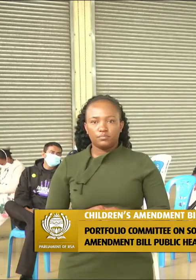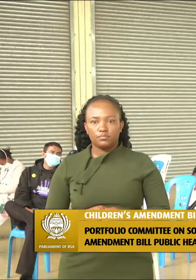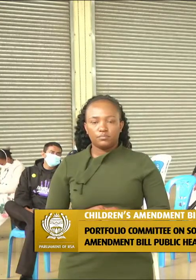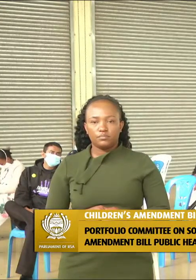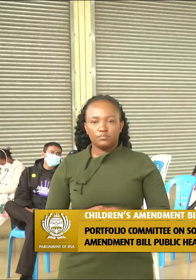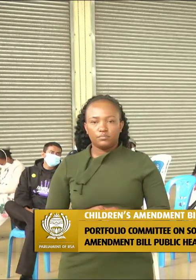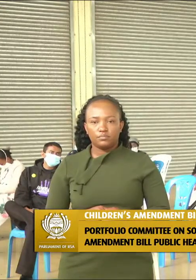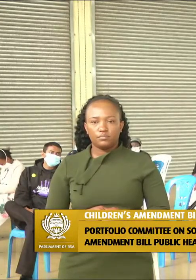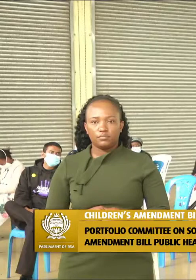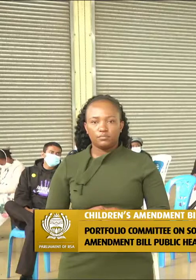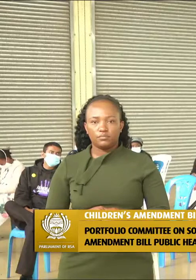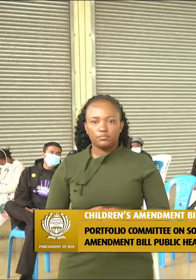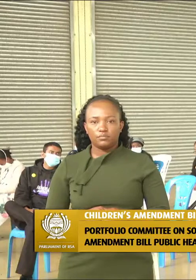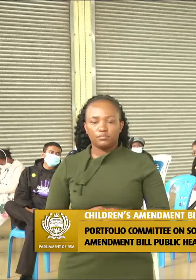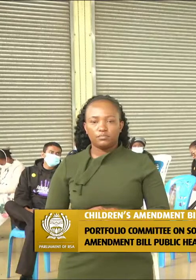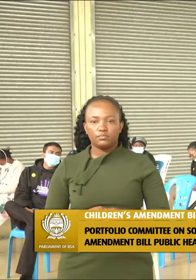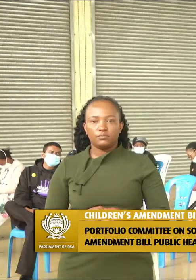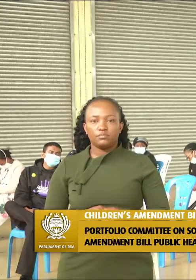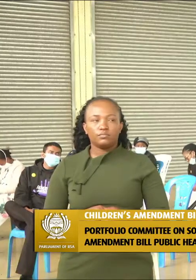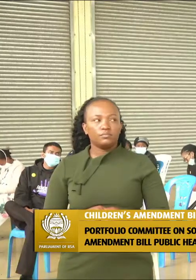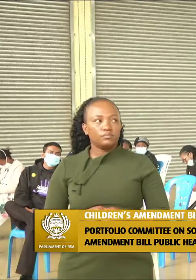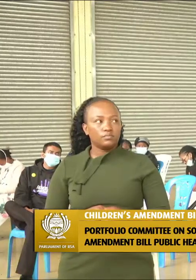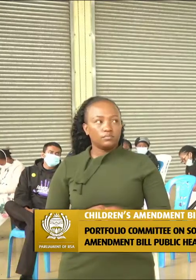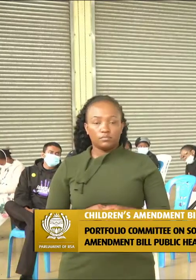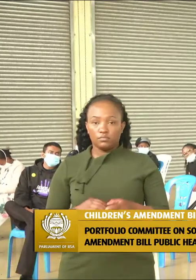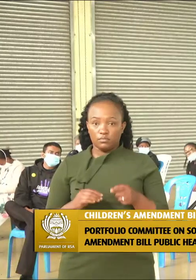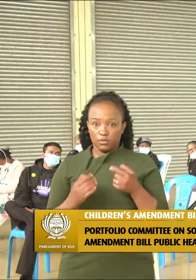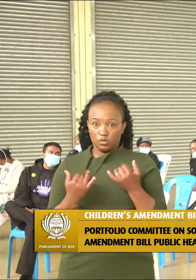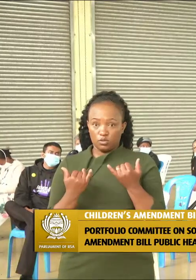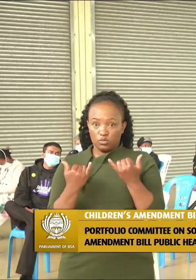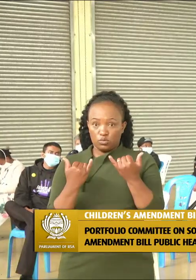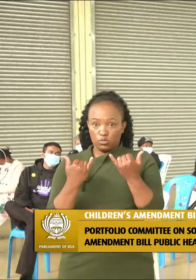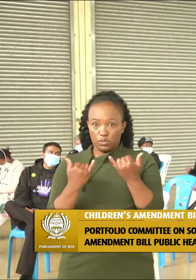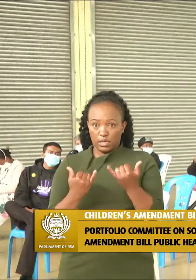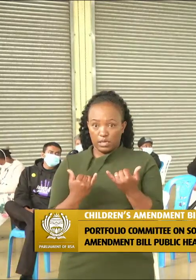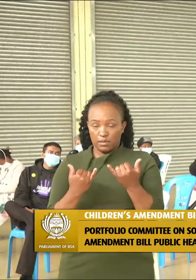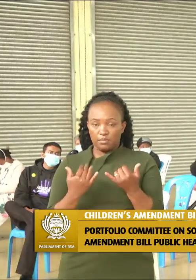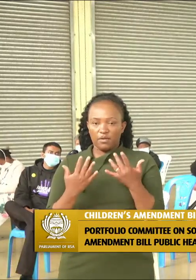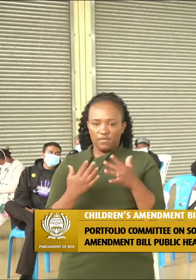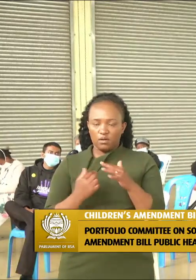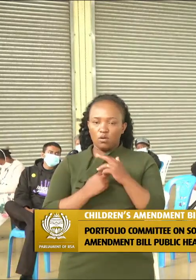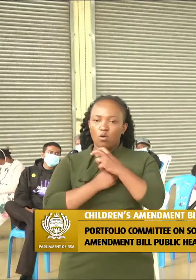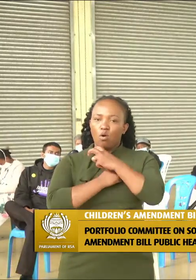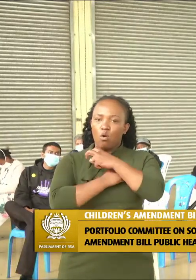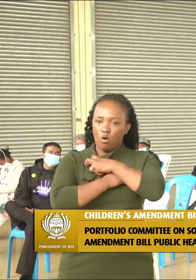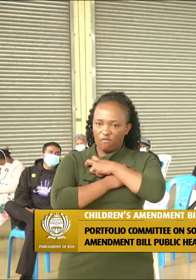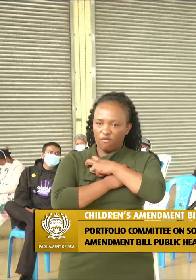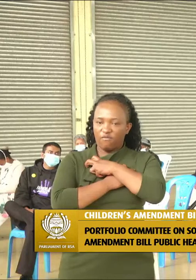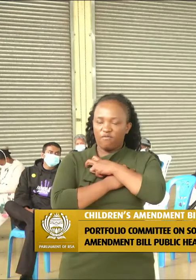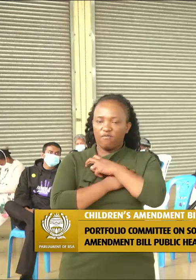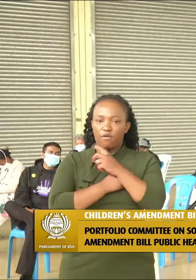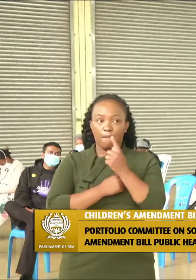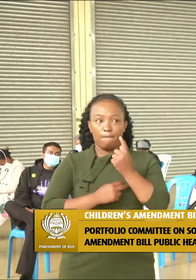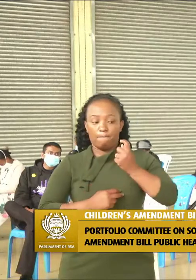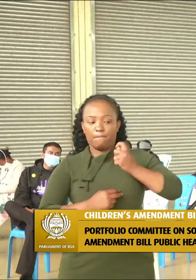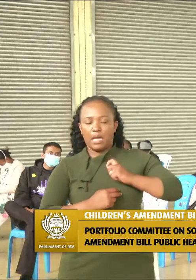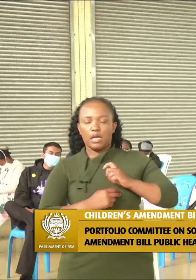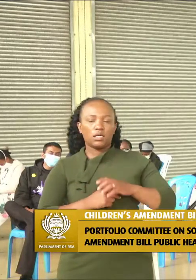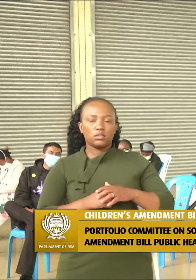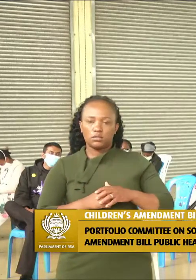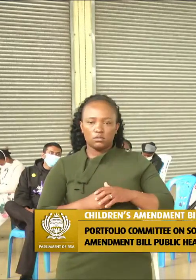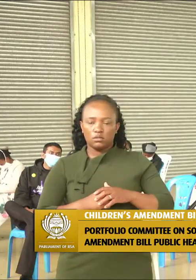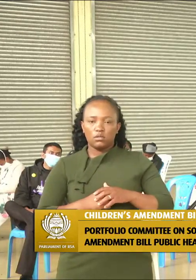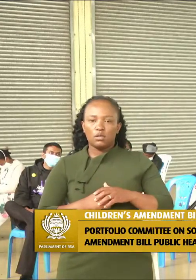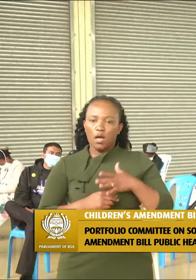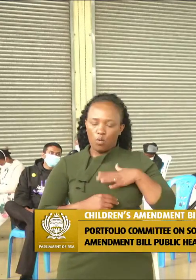way, I've taken the day off, unpaid leave, to be here. Ngicele usuku emsebenzini